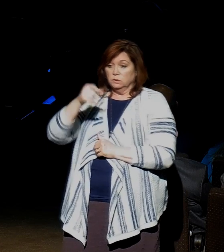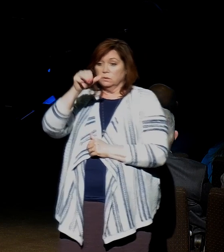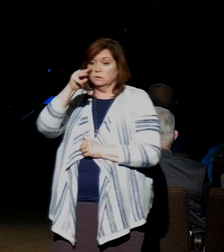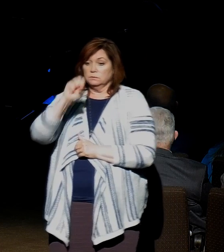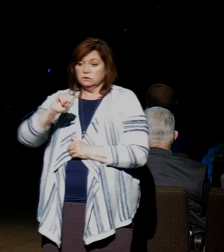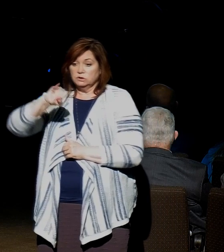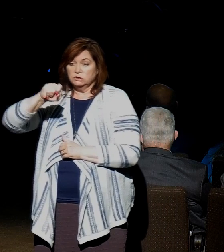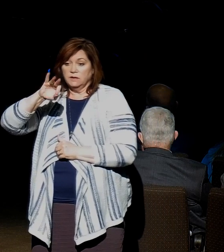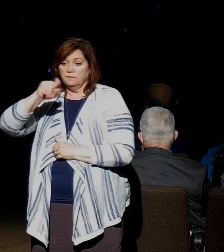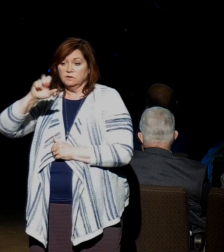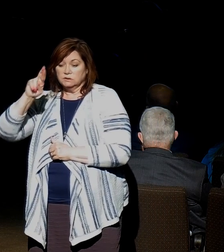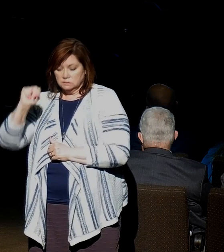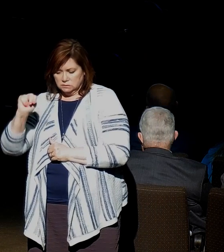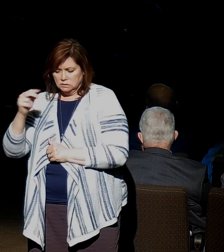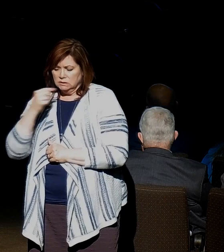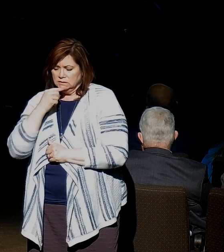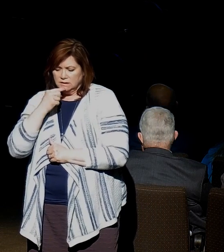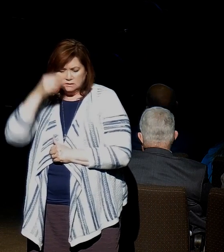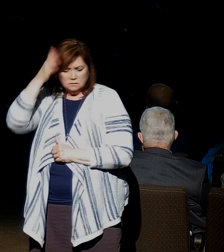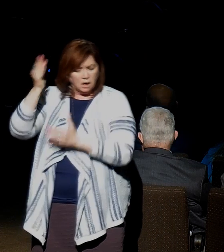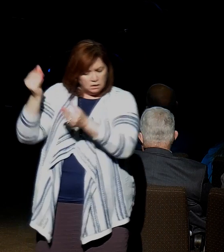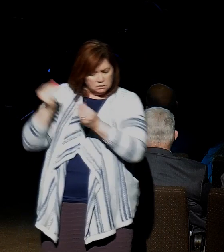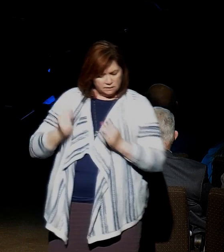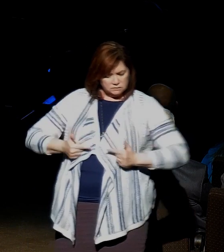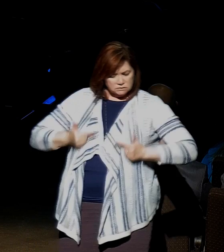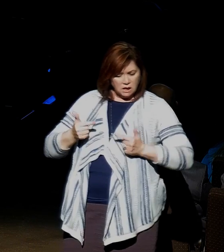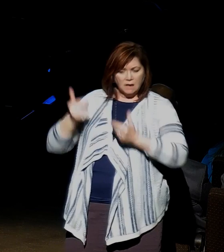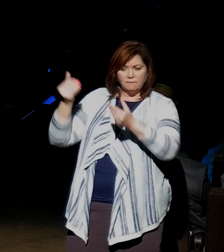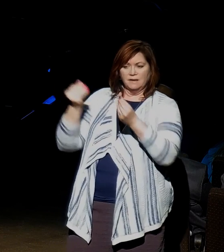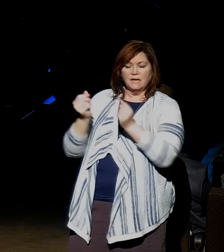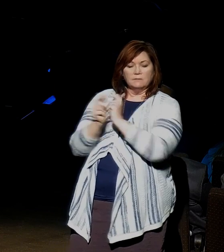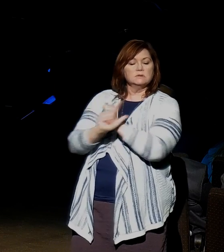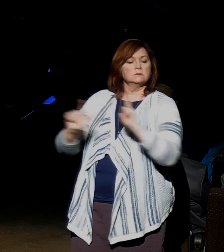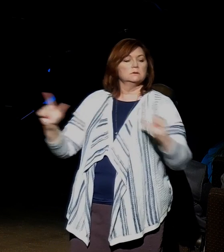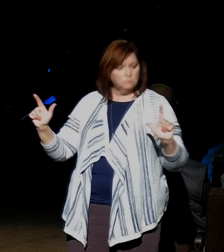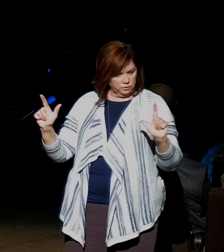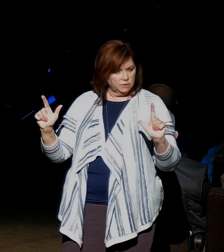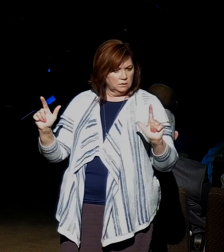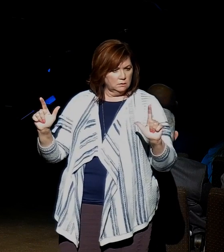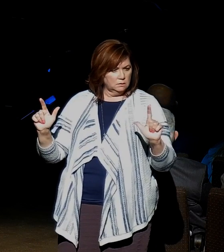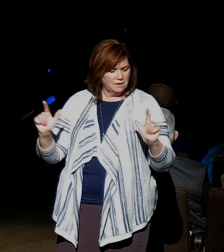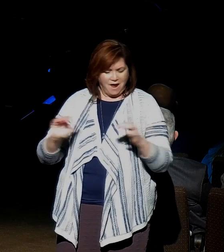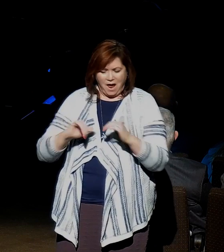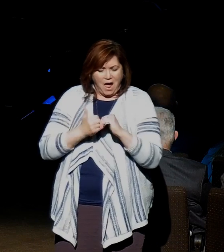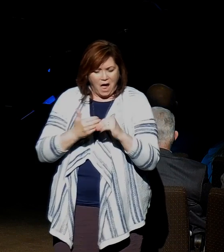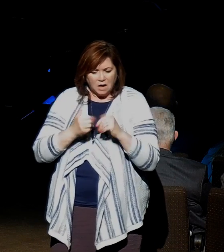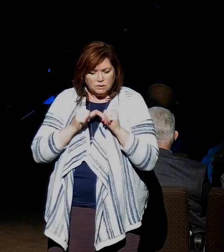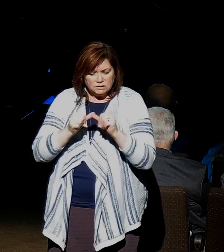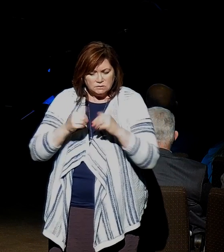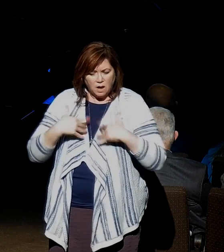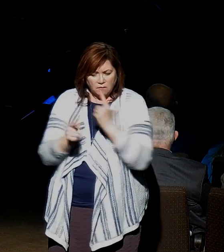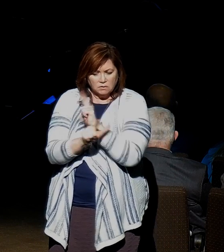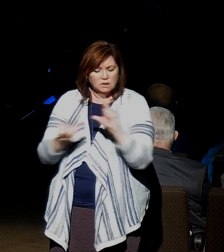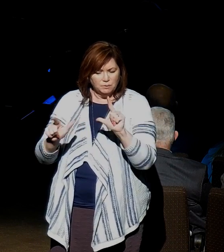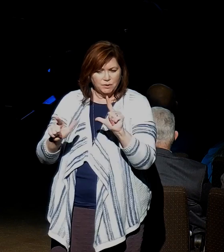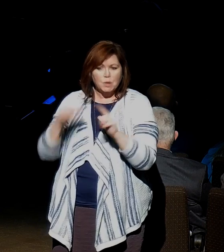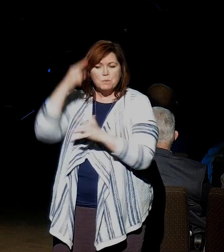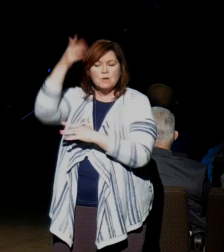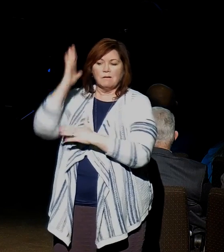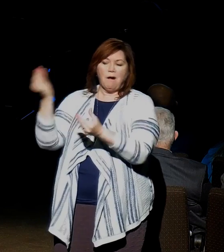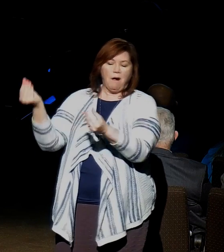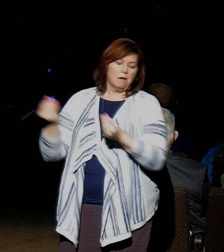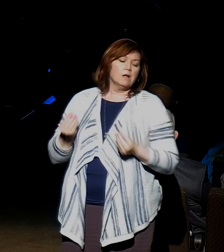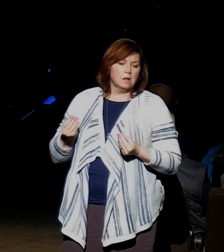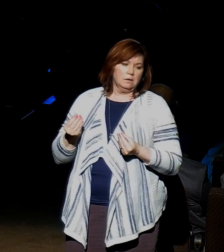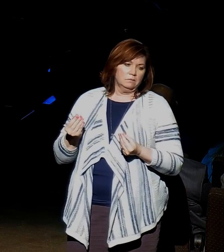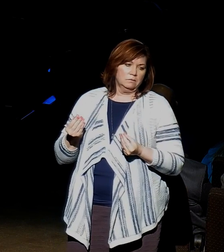Can the liberties of a nation be secure? We have removed the conviction that these liberties are a gift to God." Our